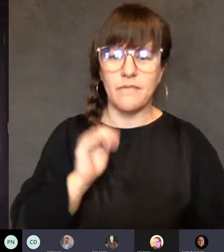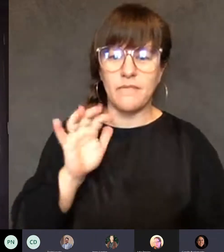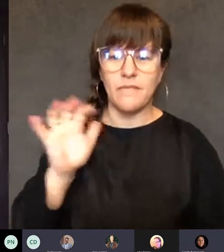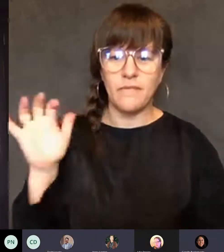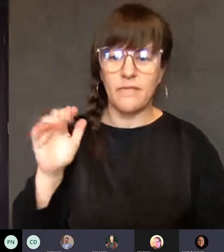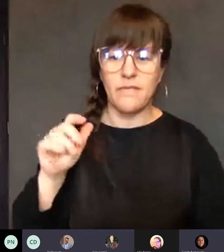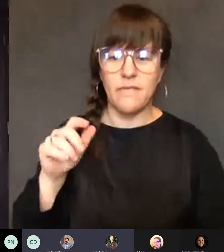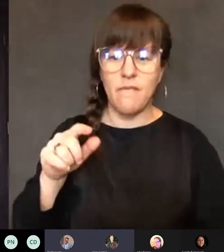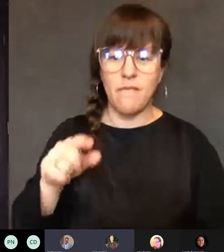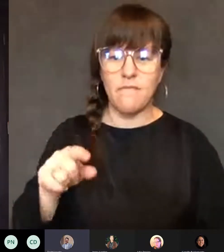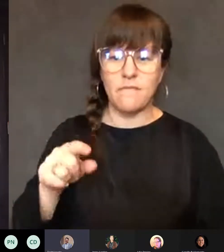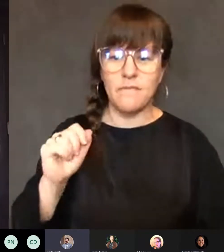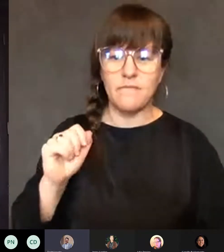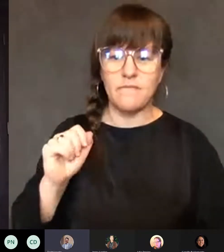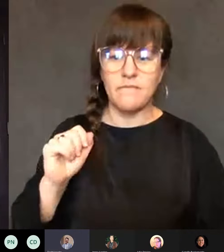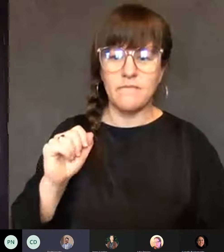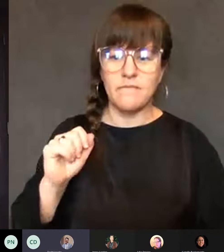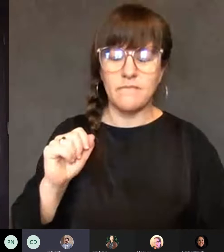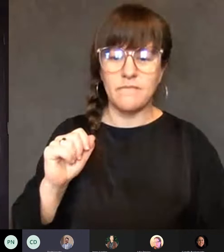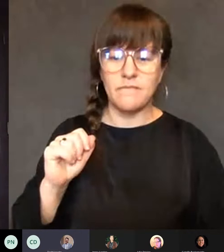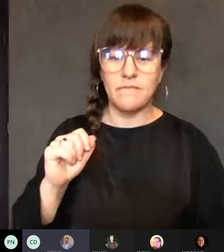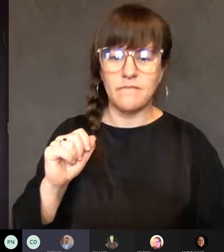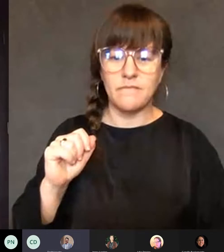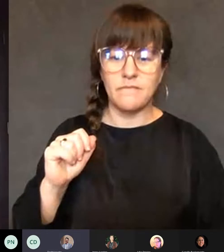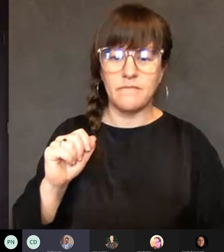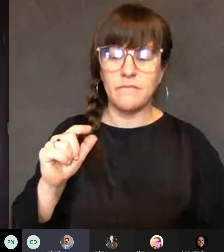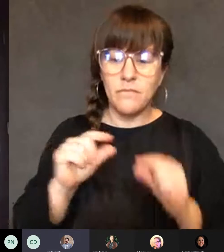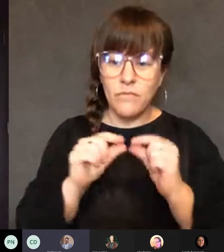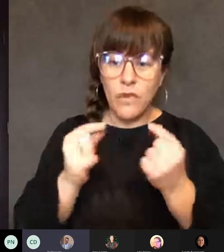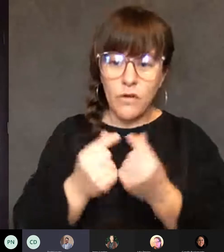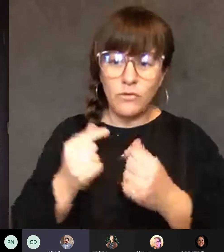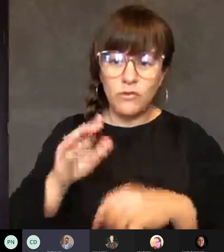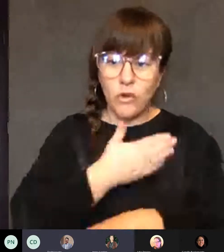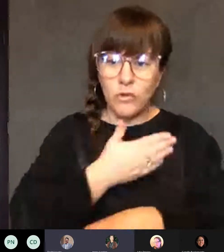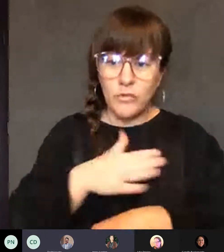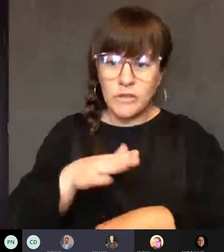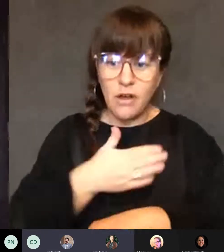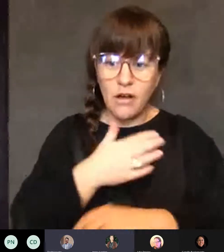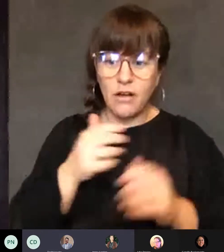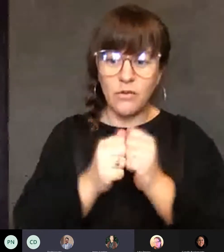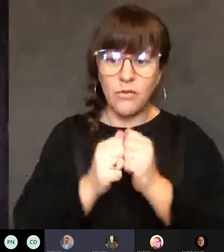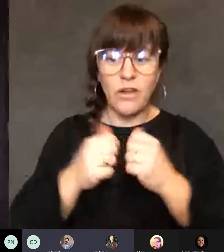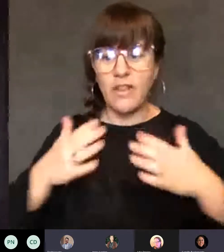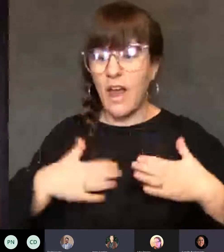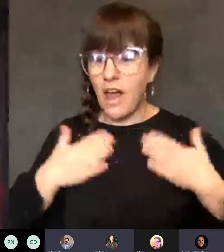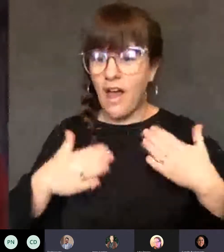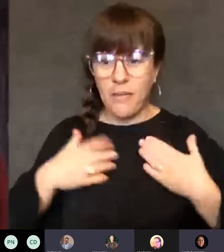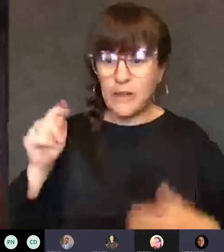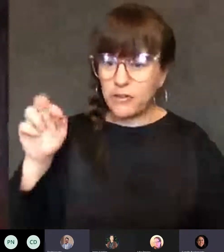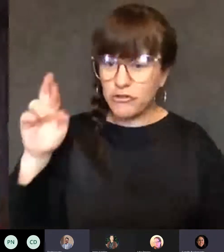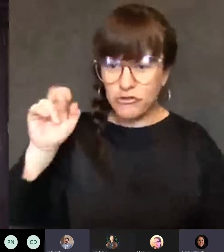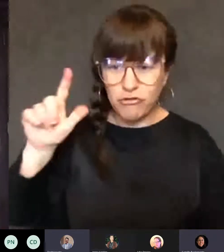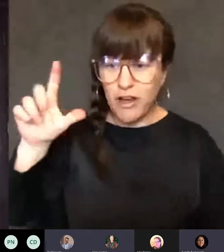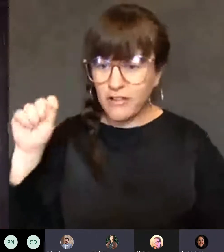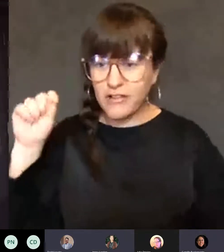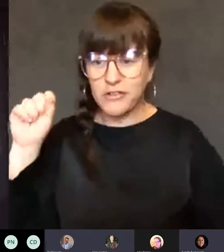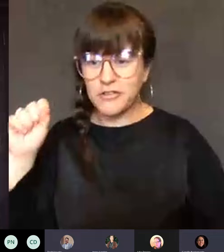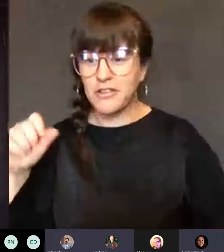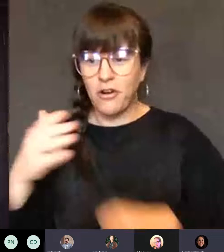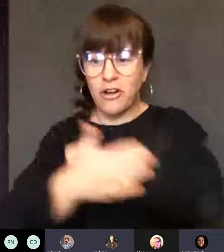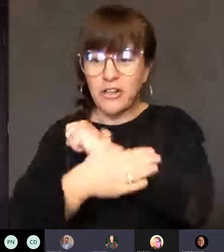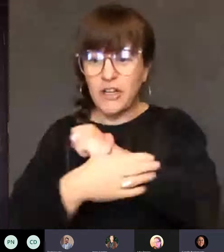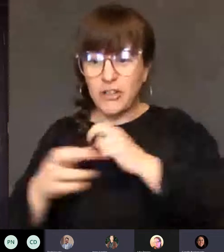should we do a group group song with Country Roads or Happy Trails or song of your choice?